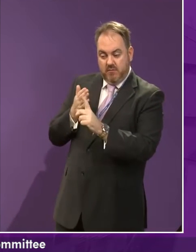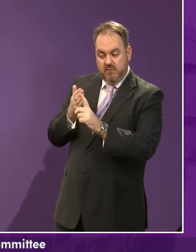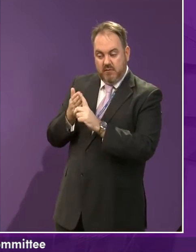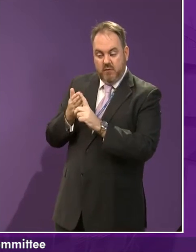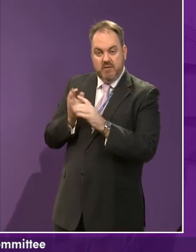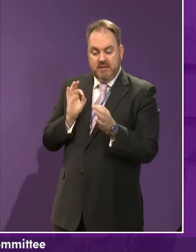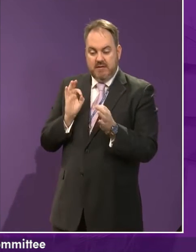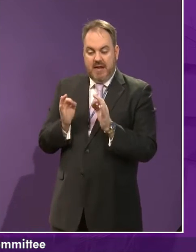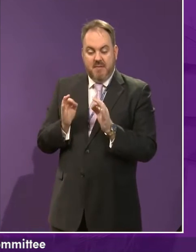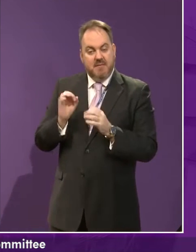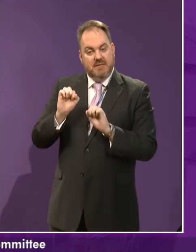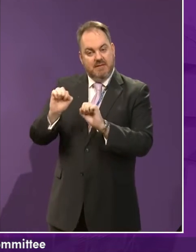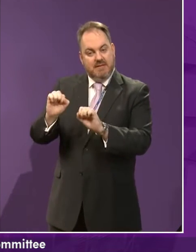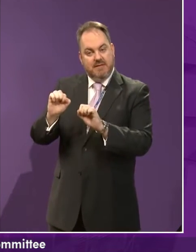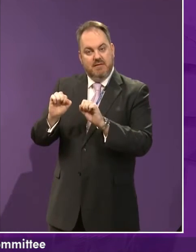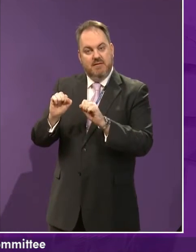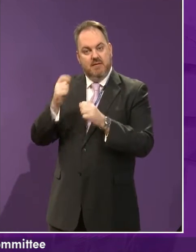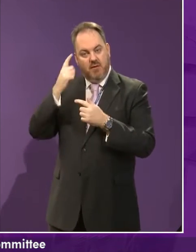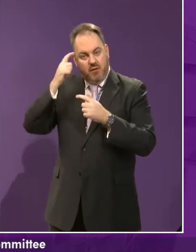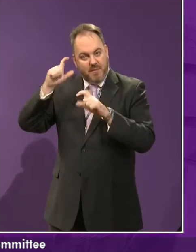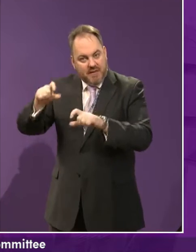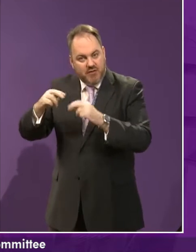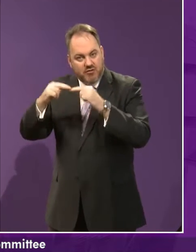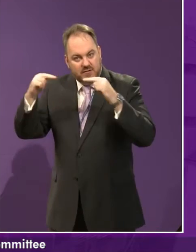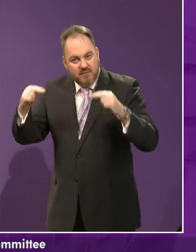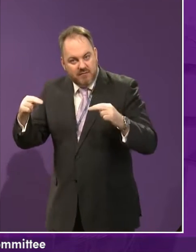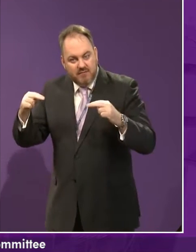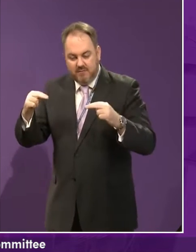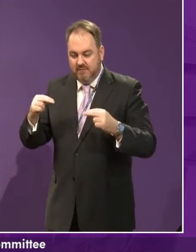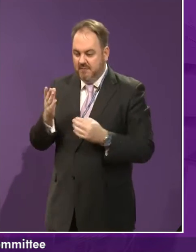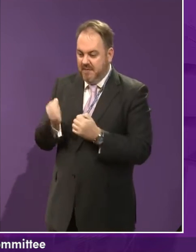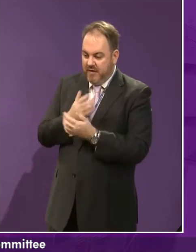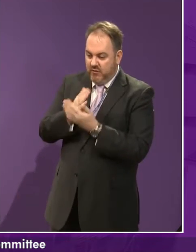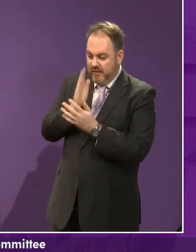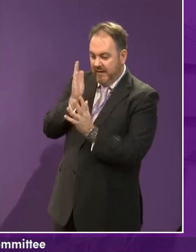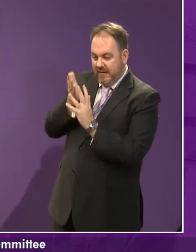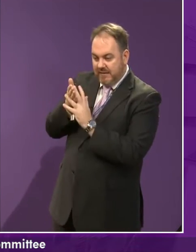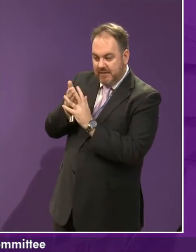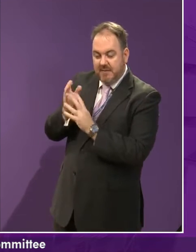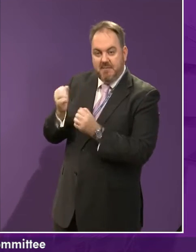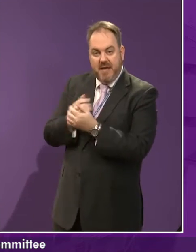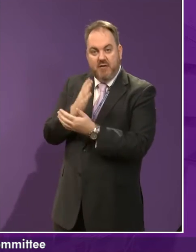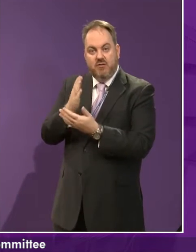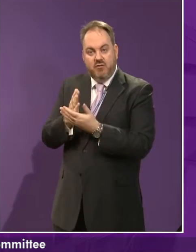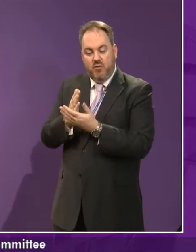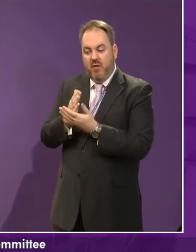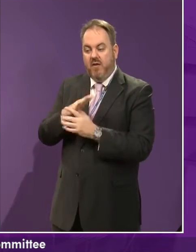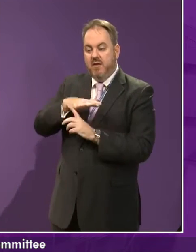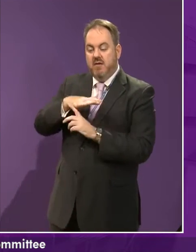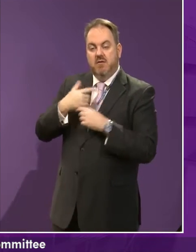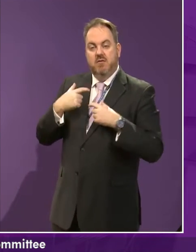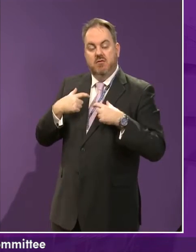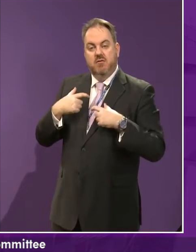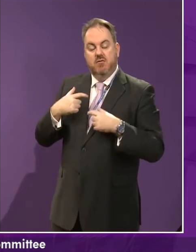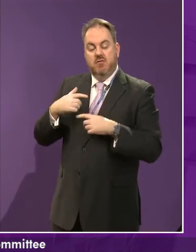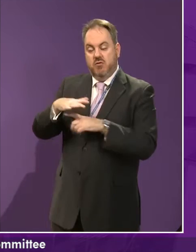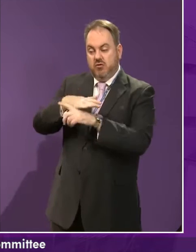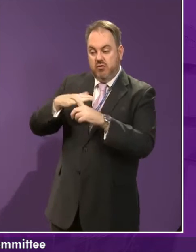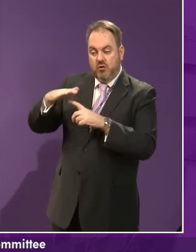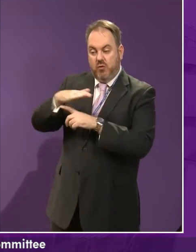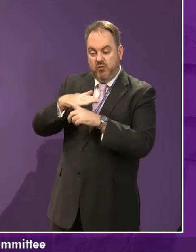adapt and accommodation. We needed to look at whether his social work package would be transferred. Because